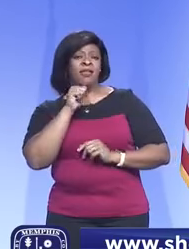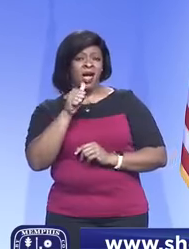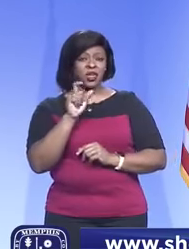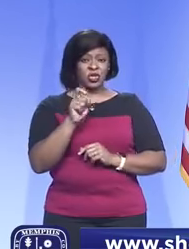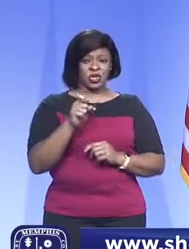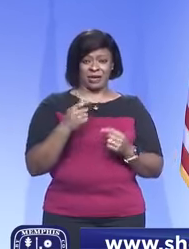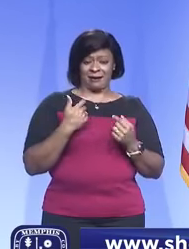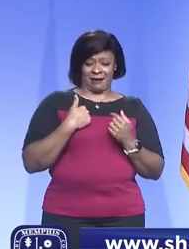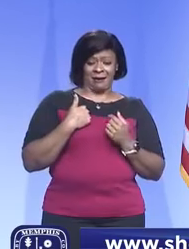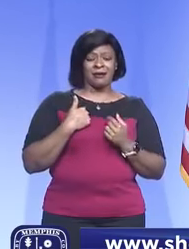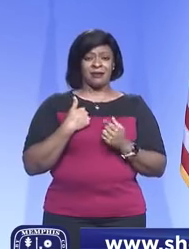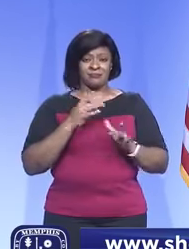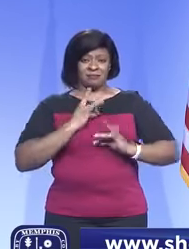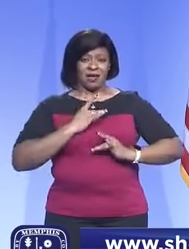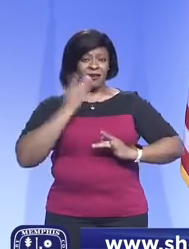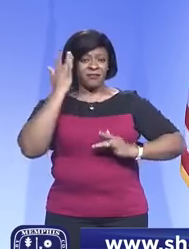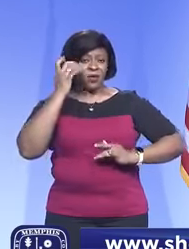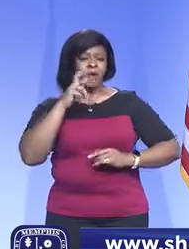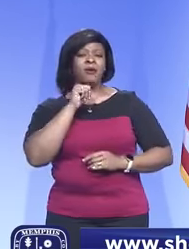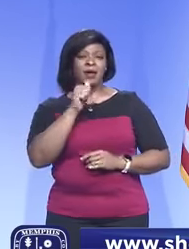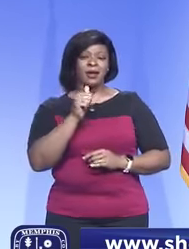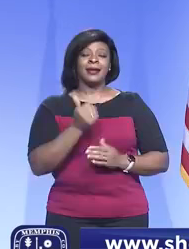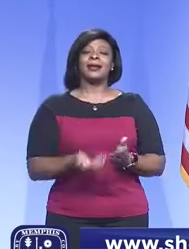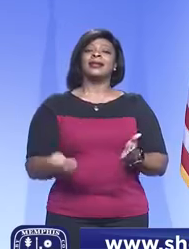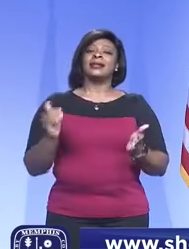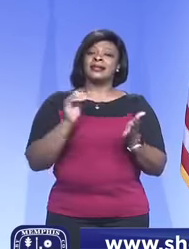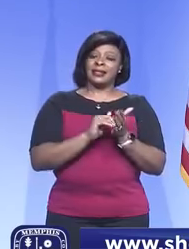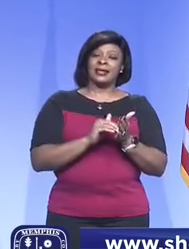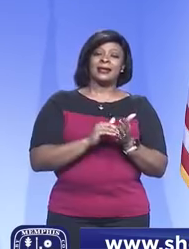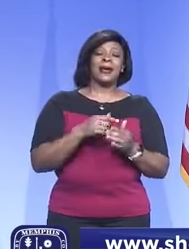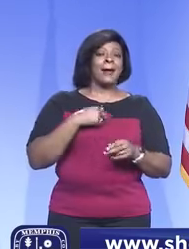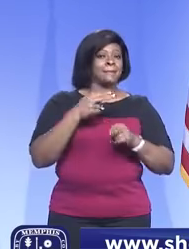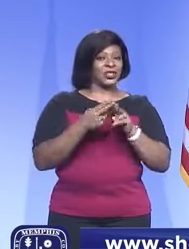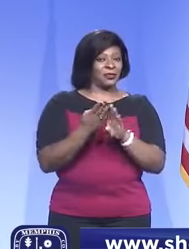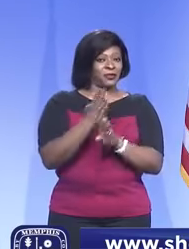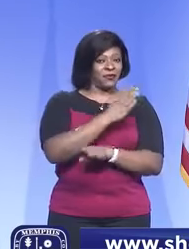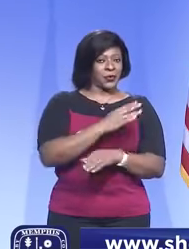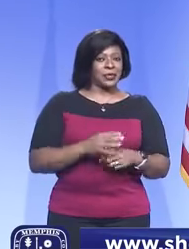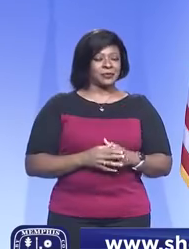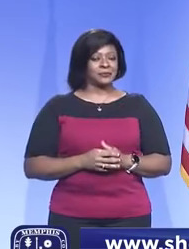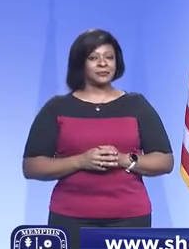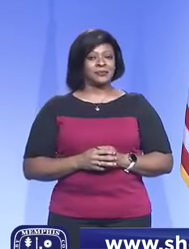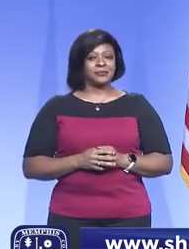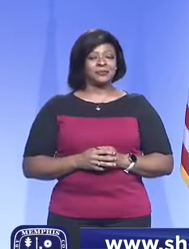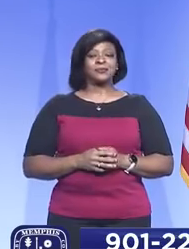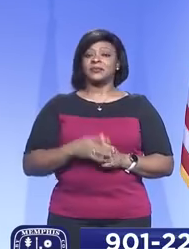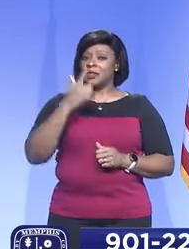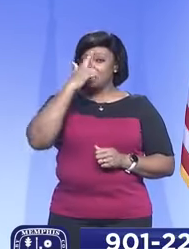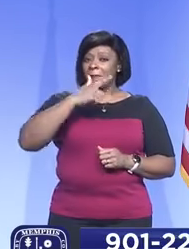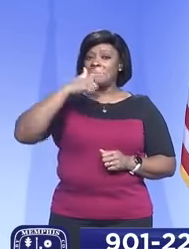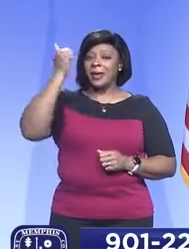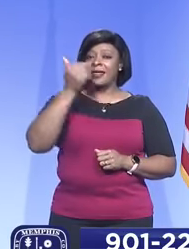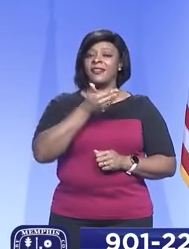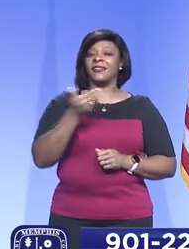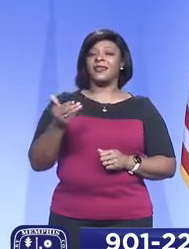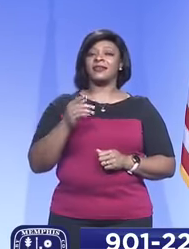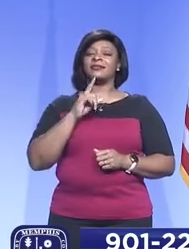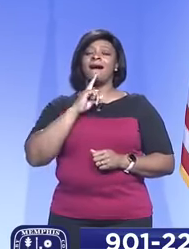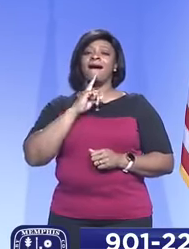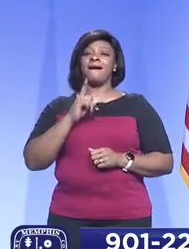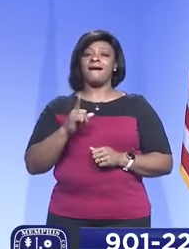you are infected. And again, as I've said before, just because things